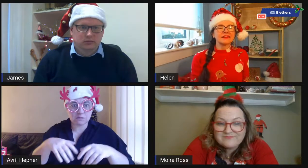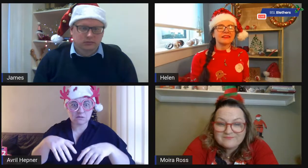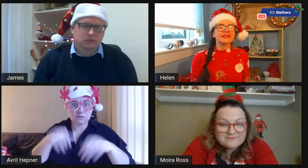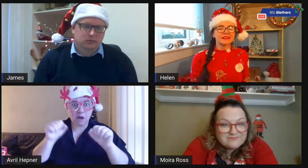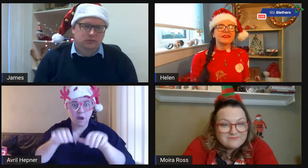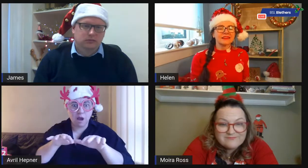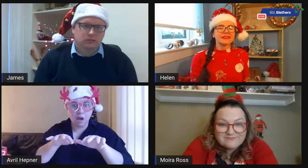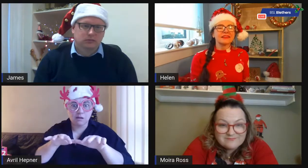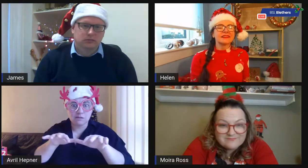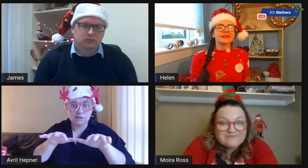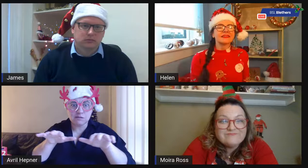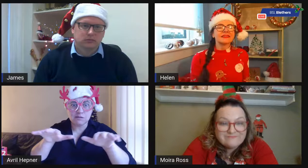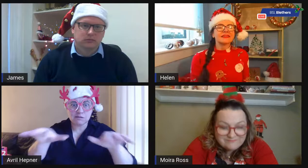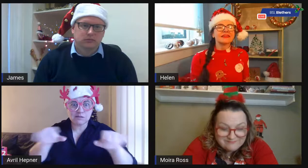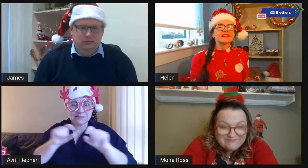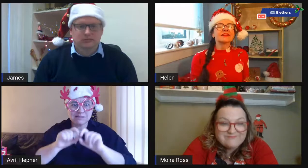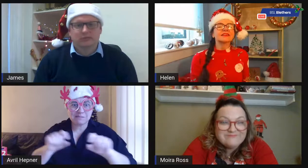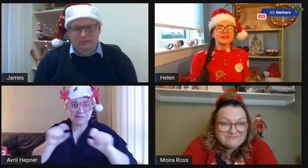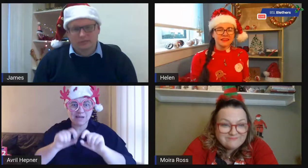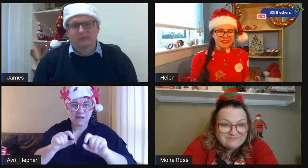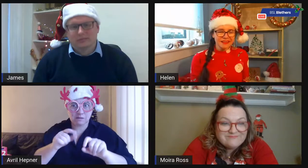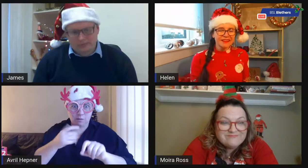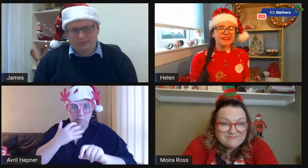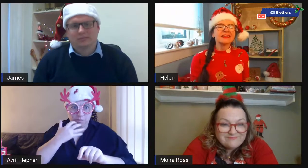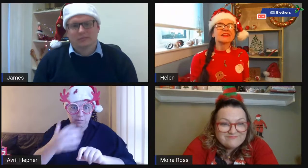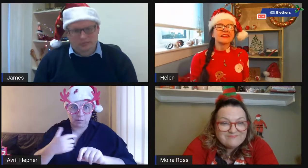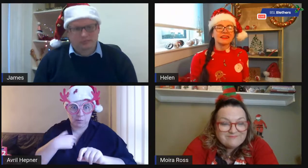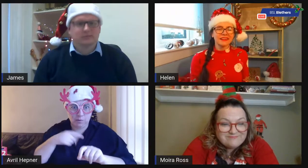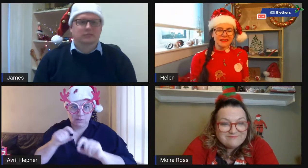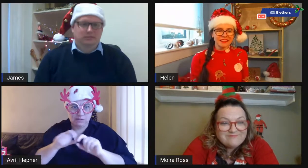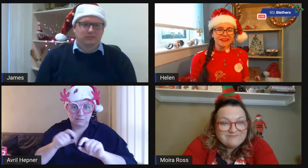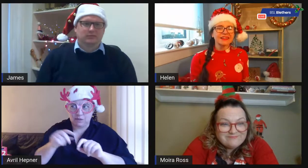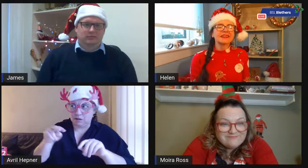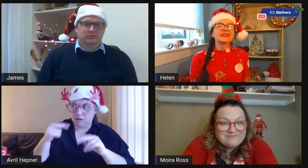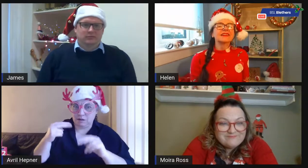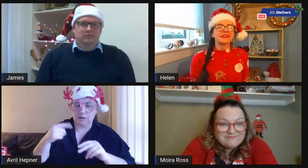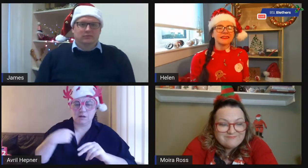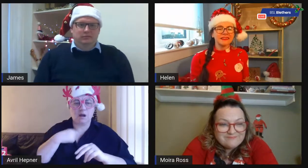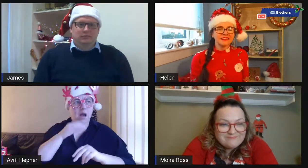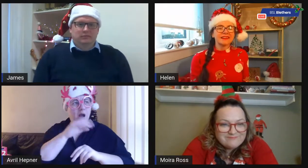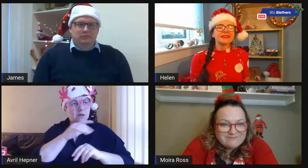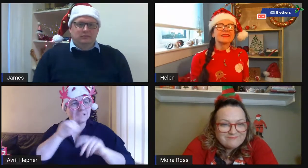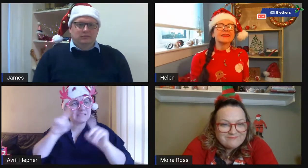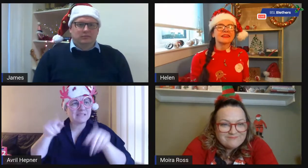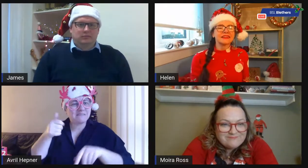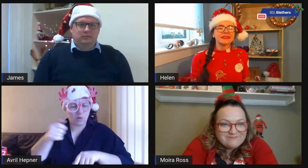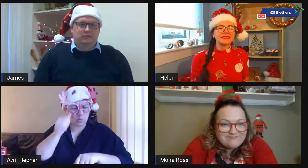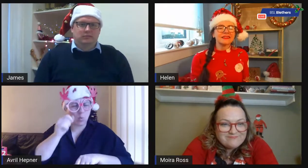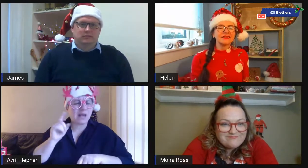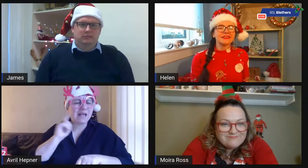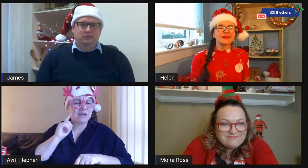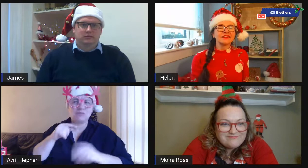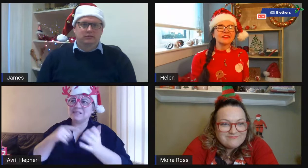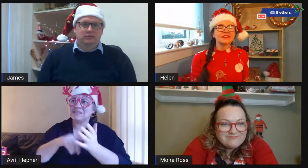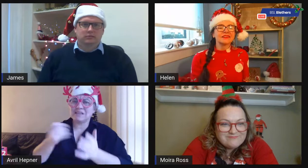And remember, back in those days, television didn't have subtitles at all. But, when subtitling came, that was a whole